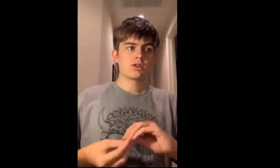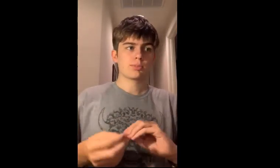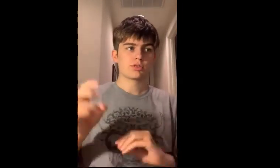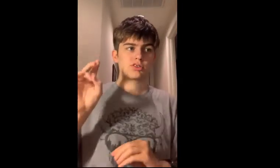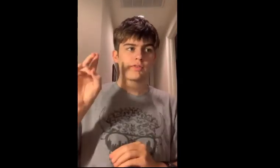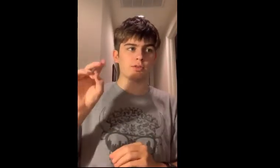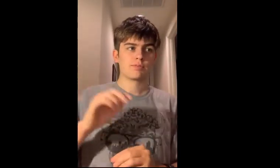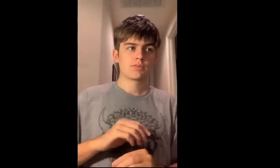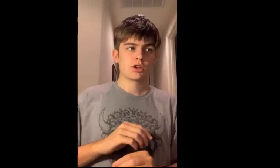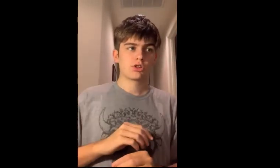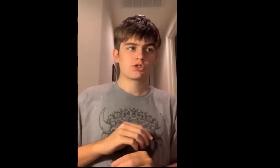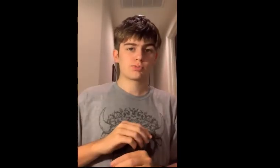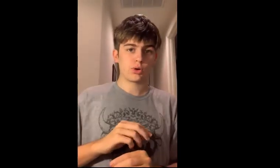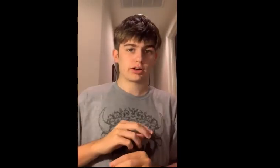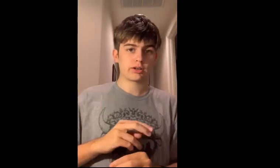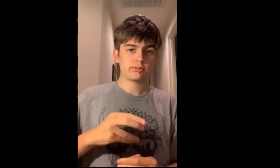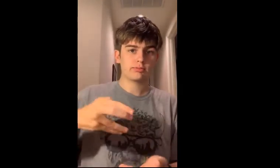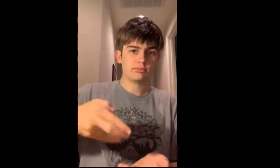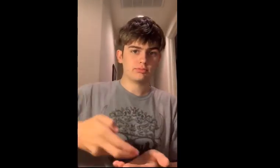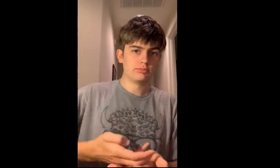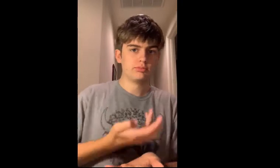Number 7, spork.